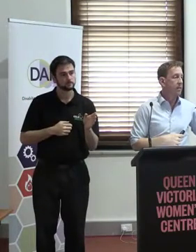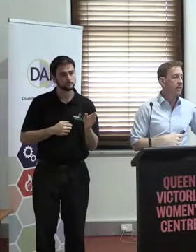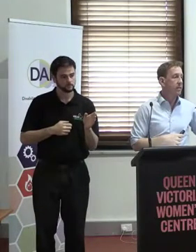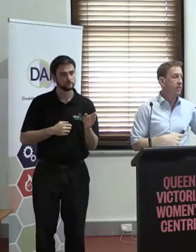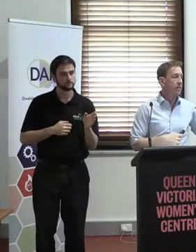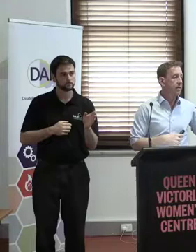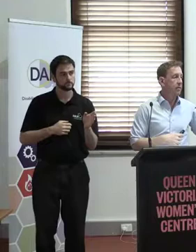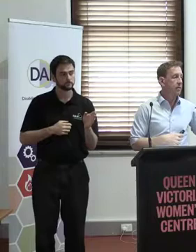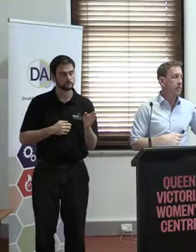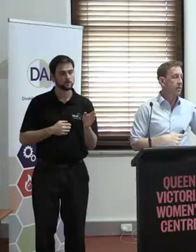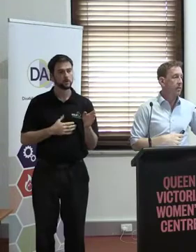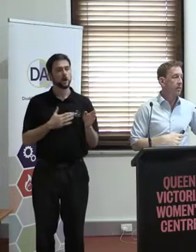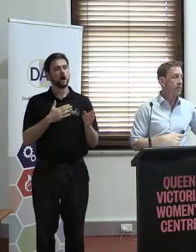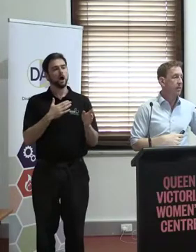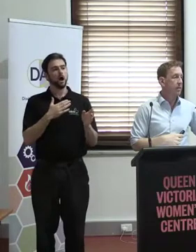advocacy